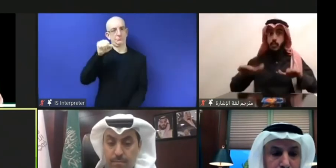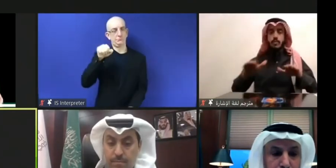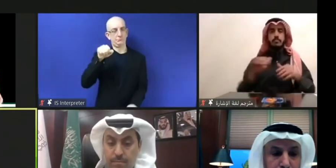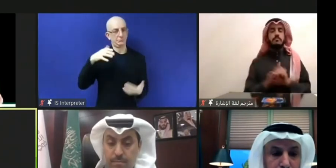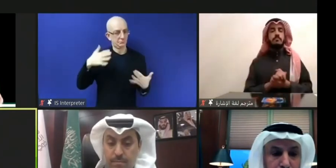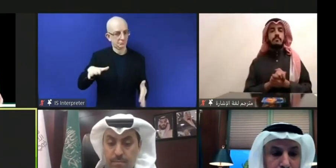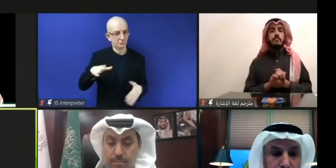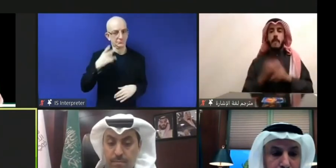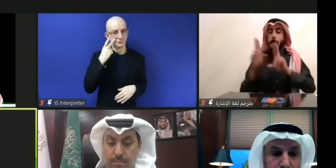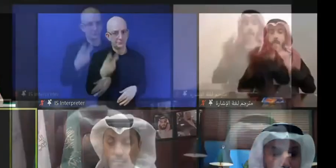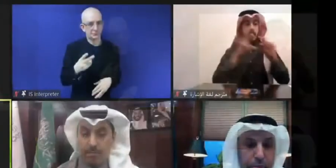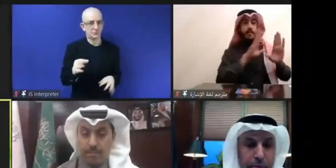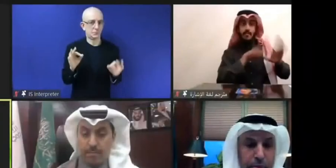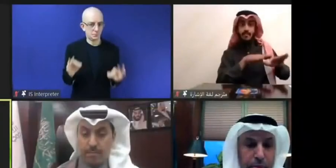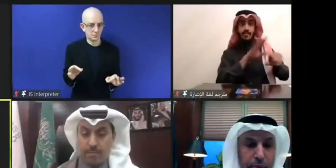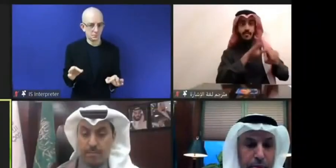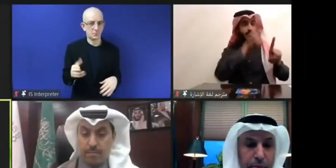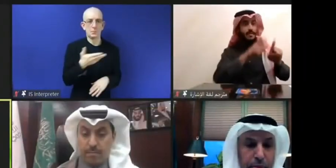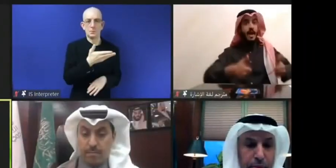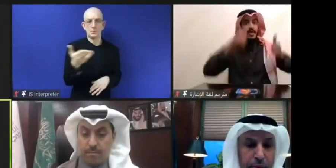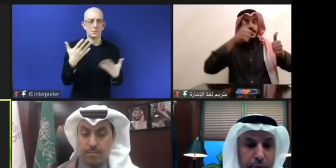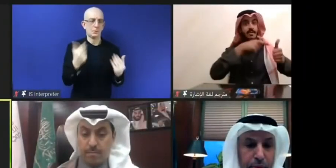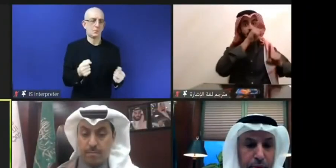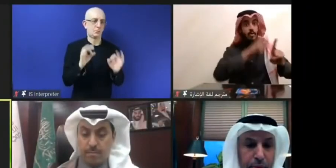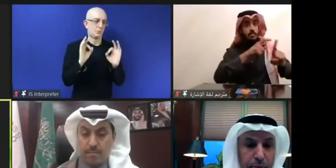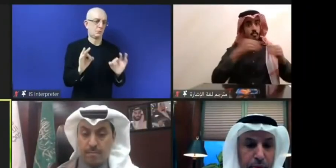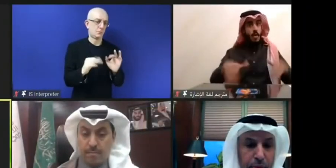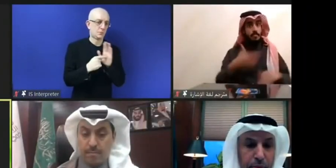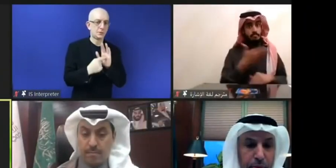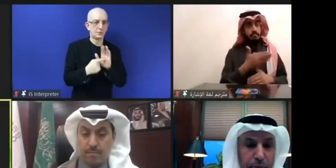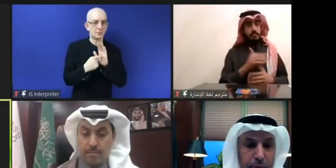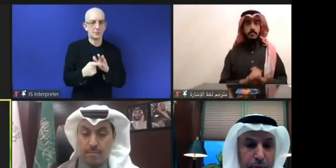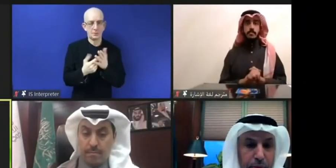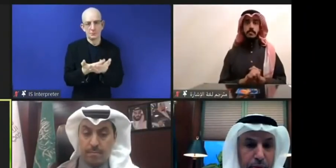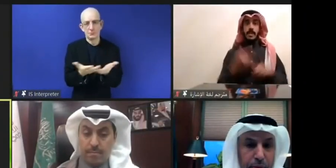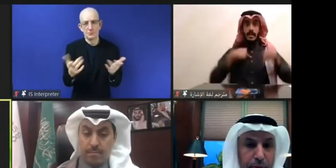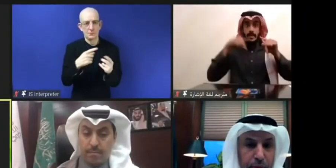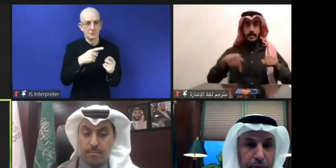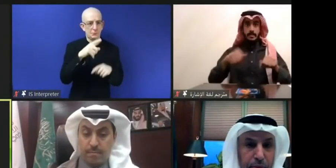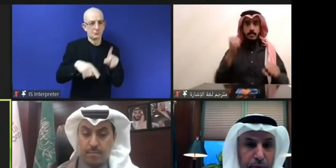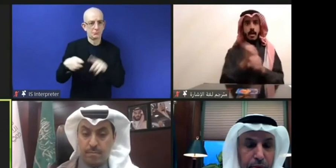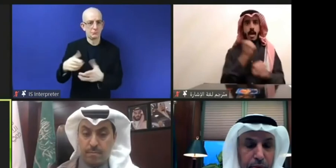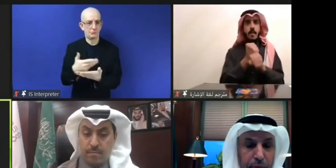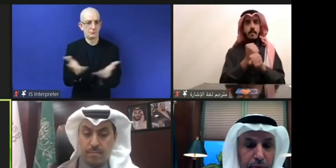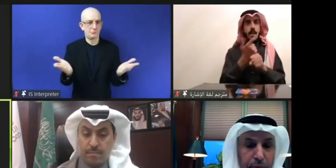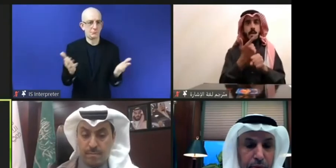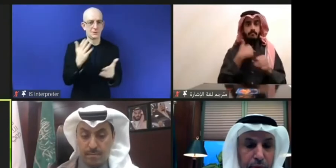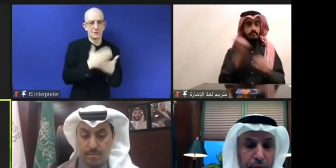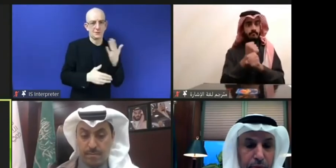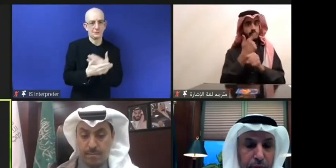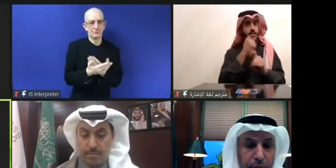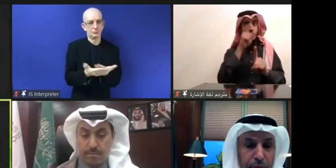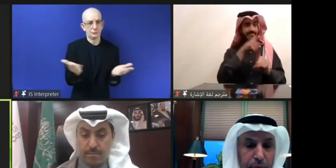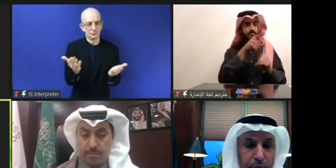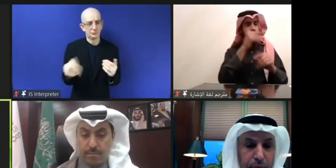disabilities that is there, and we are now working with to enhance this governance to include more and